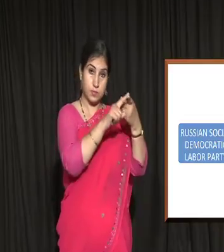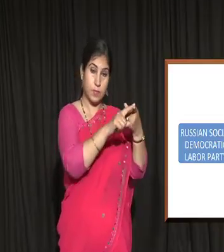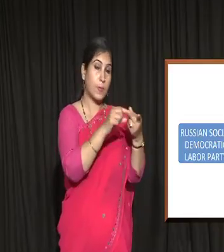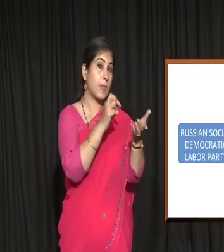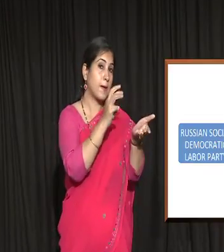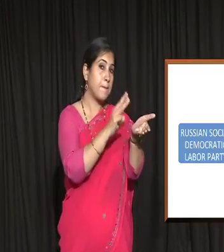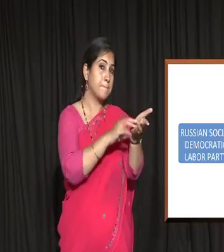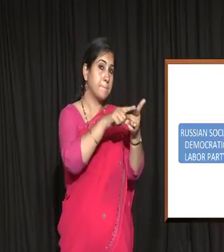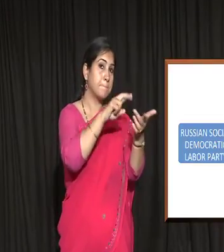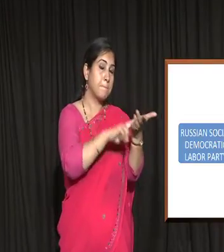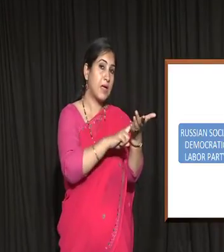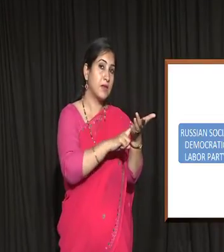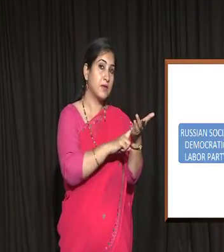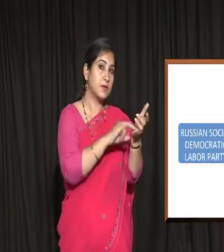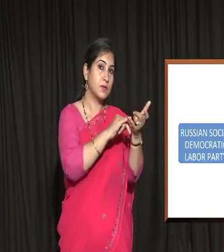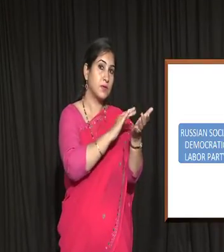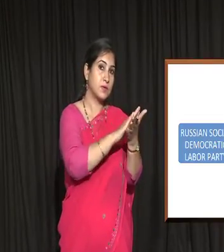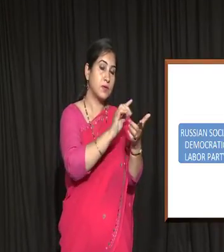Menshevik was led by